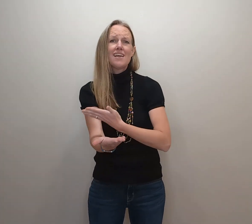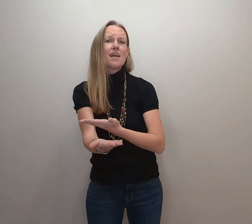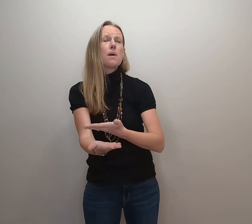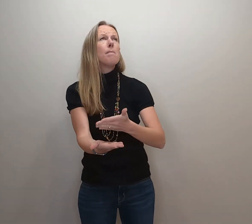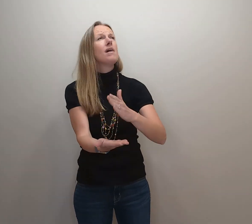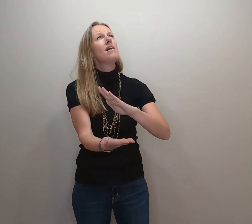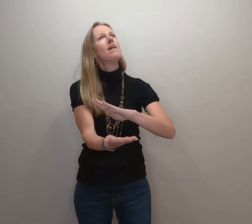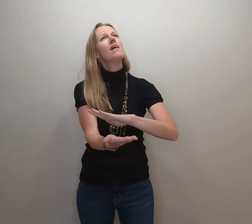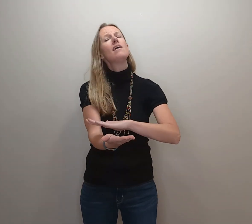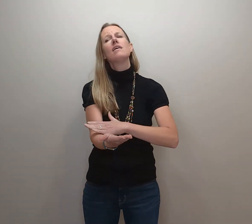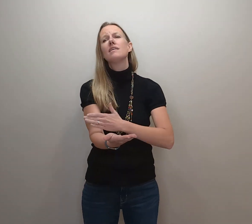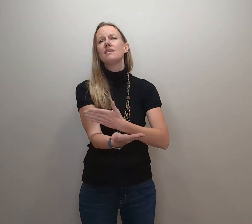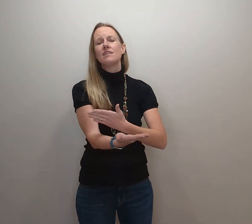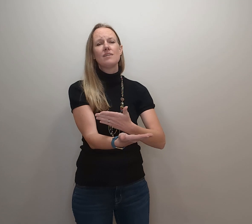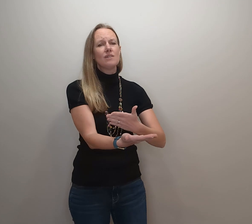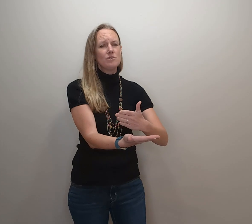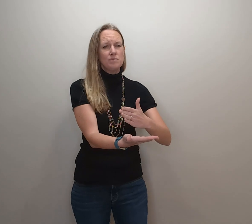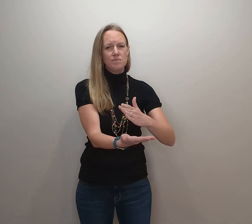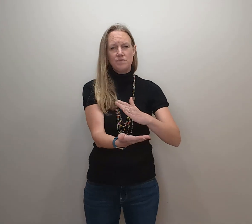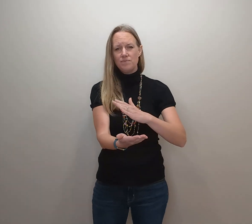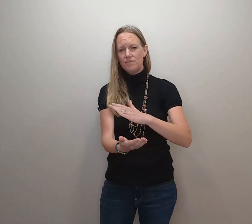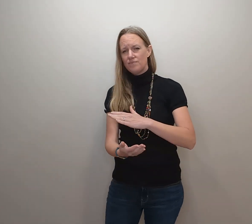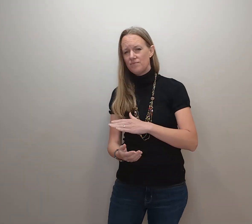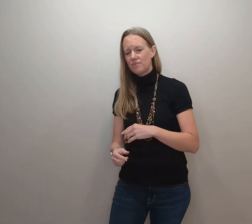music but its own.